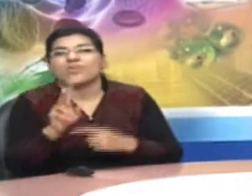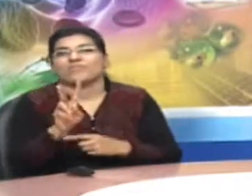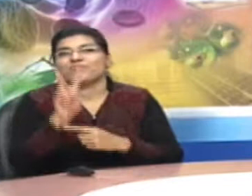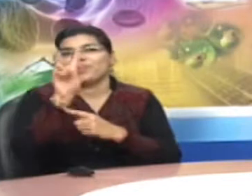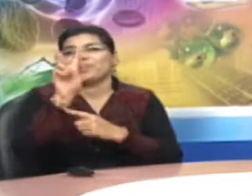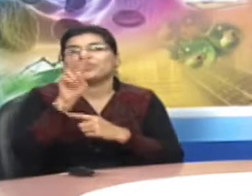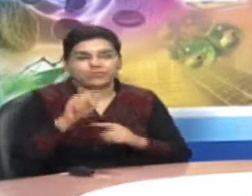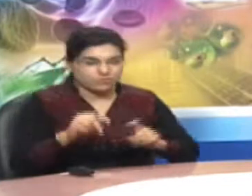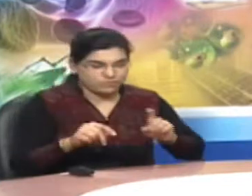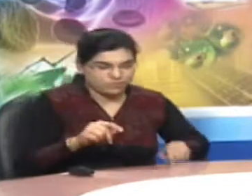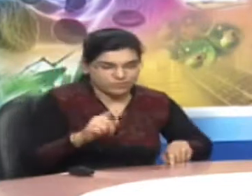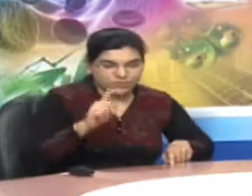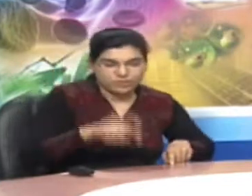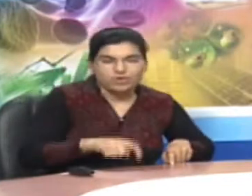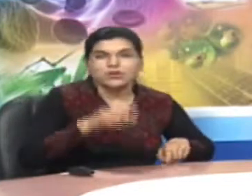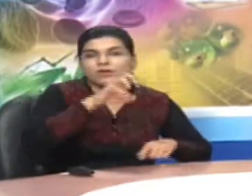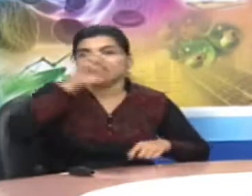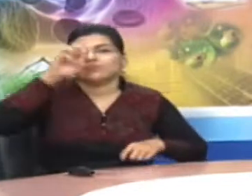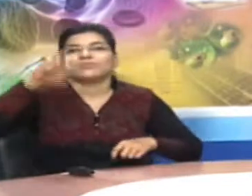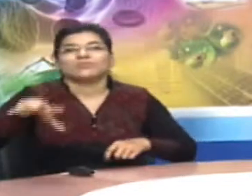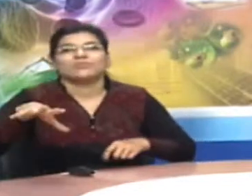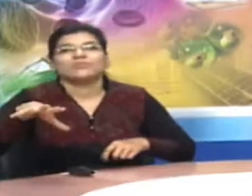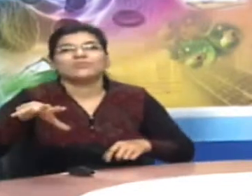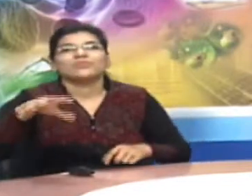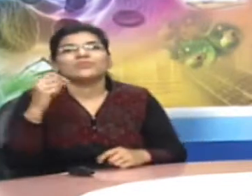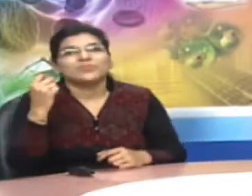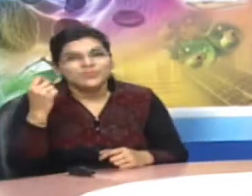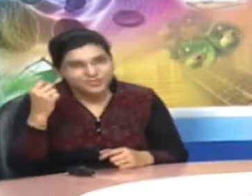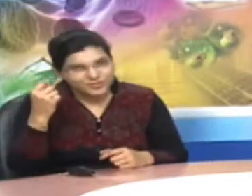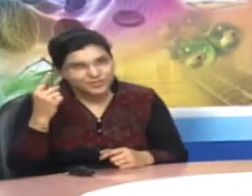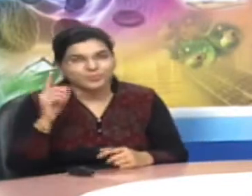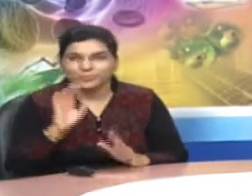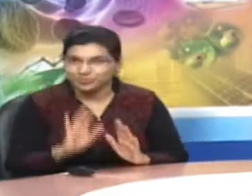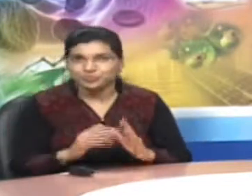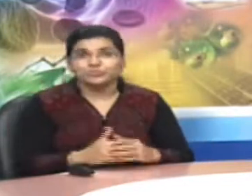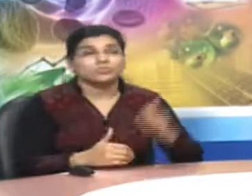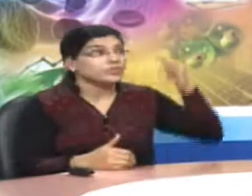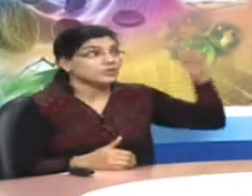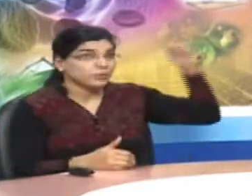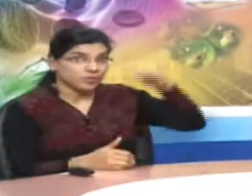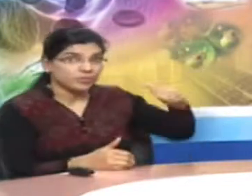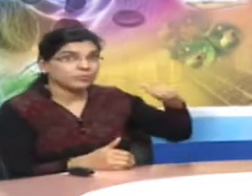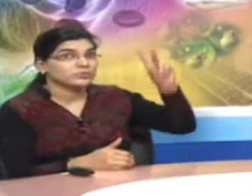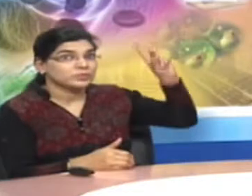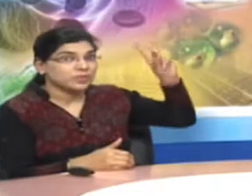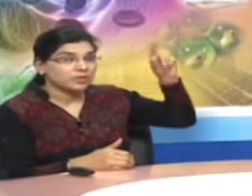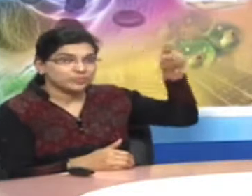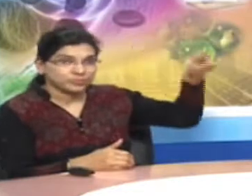In Control C, C is to copy, and Control plus V, V is to paste.